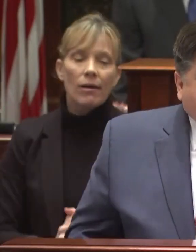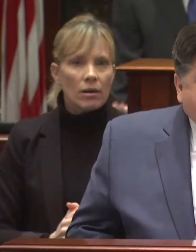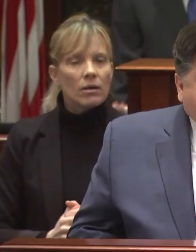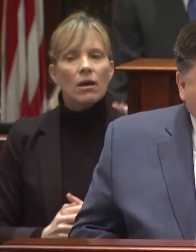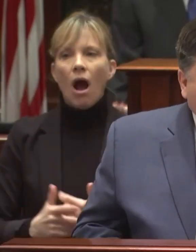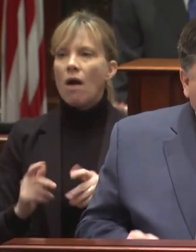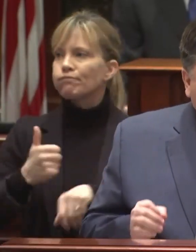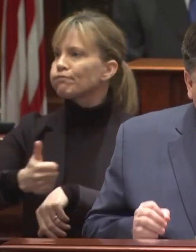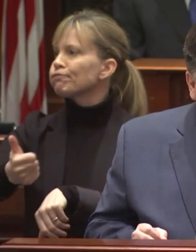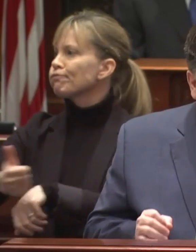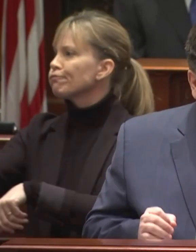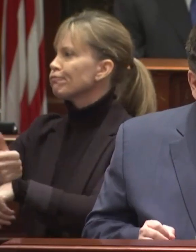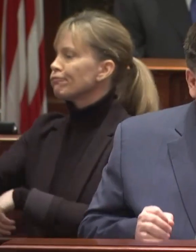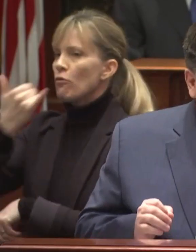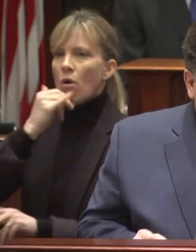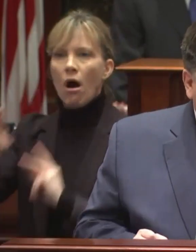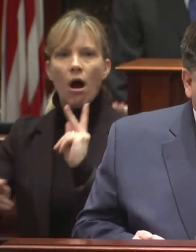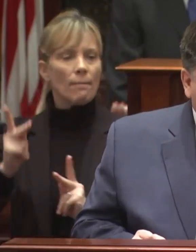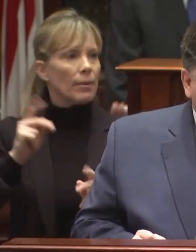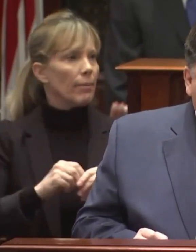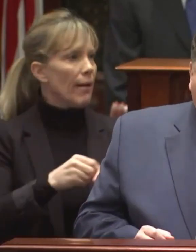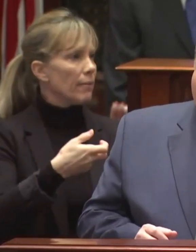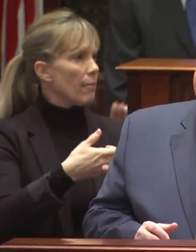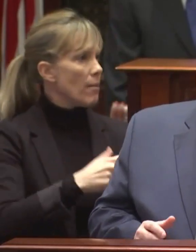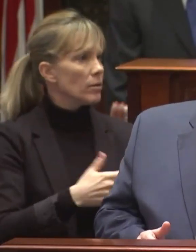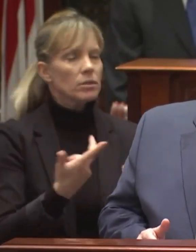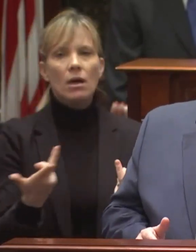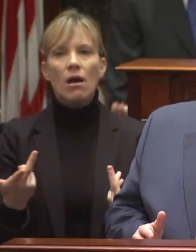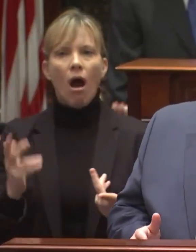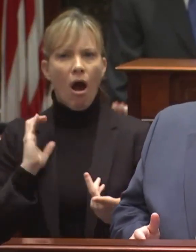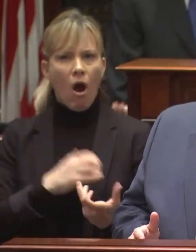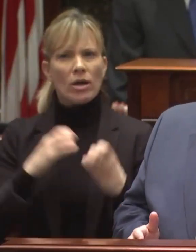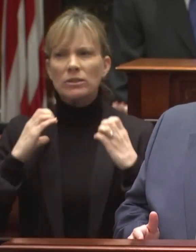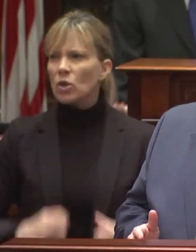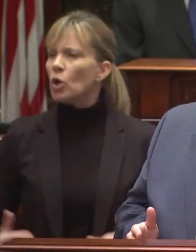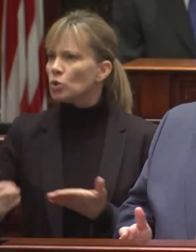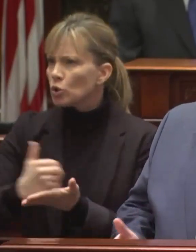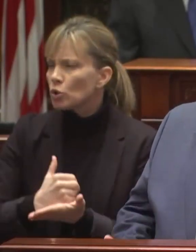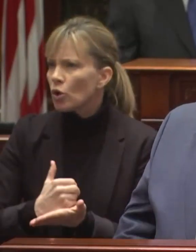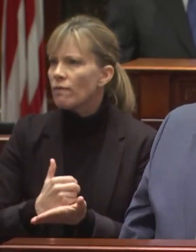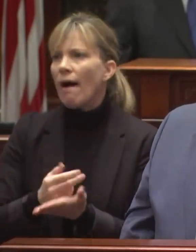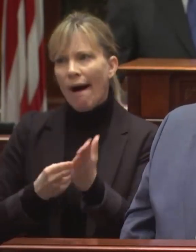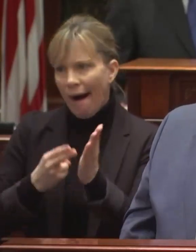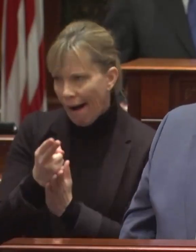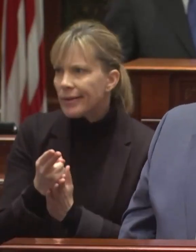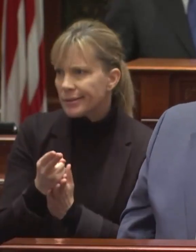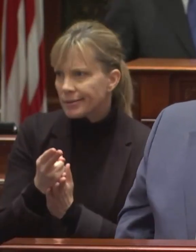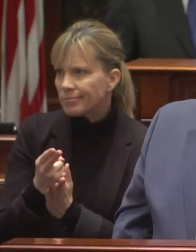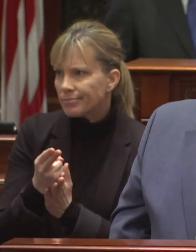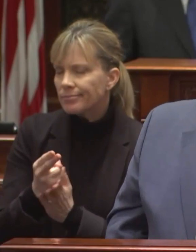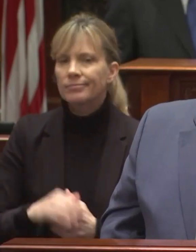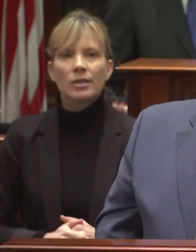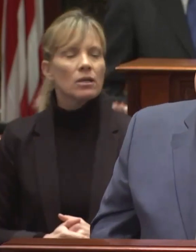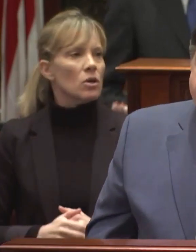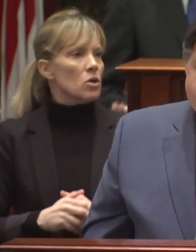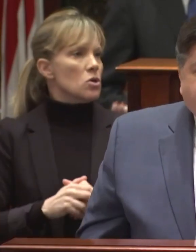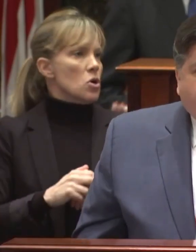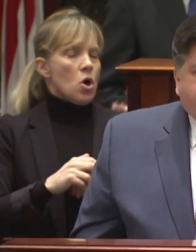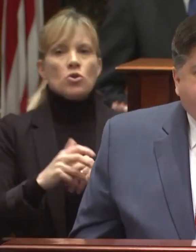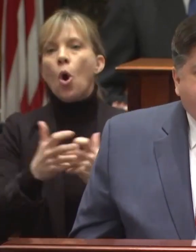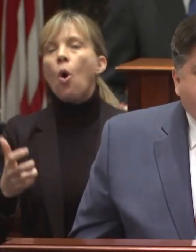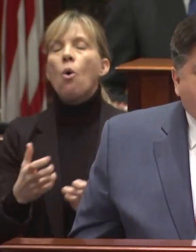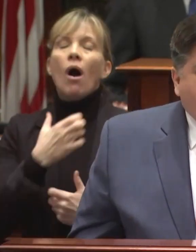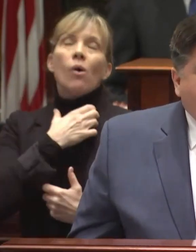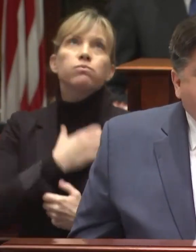of scapegoating the wrong people and problems, our constituents deserve some honesty. No amount of